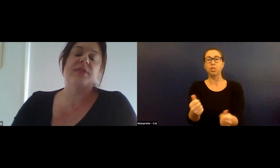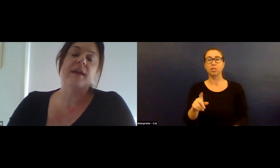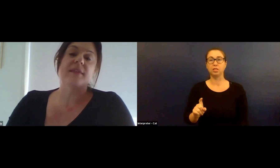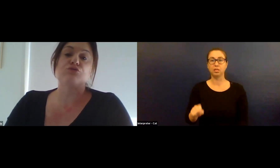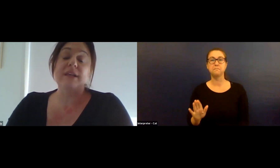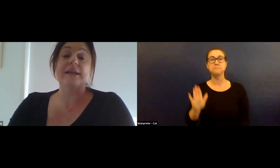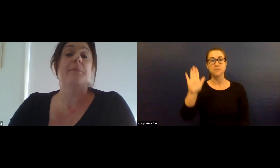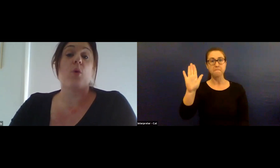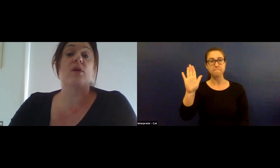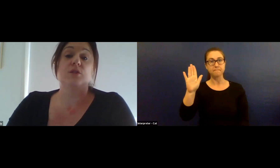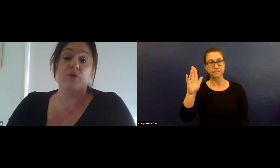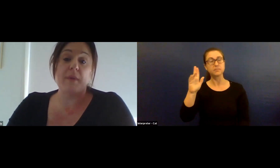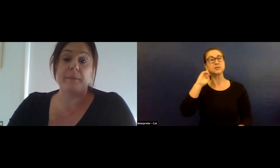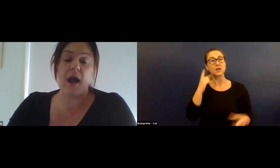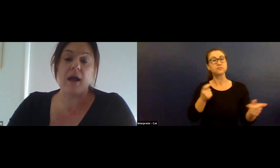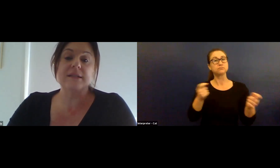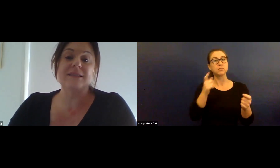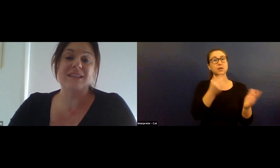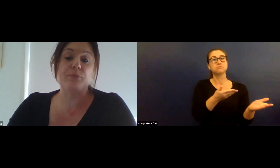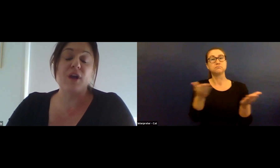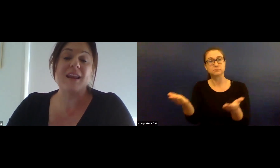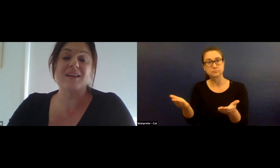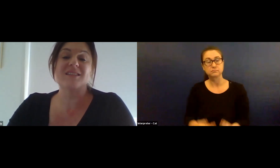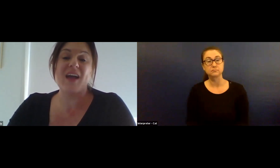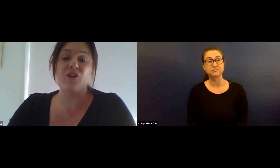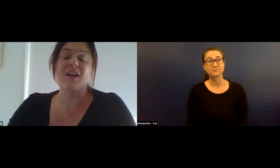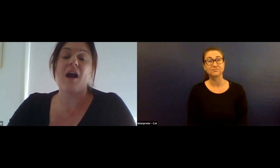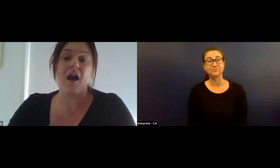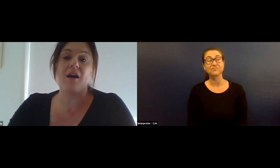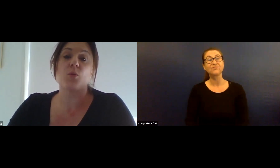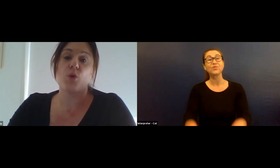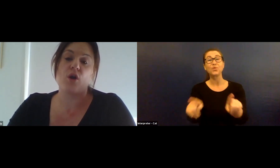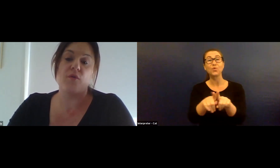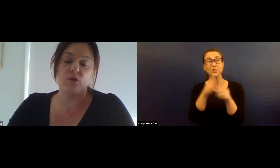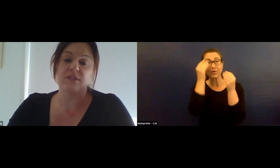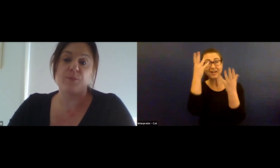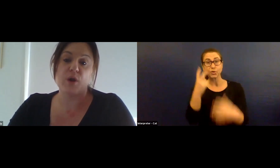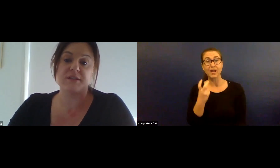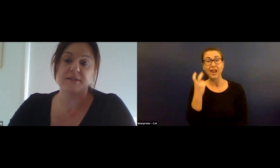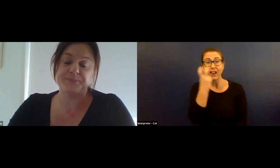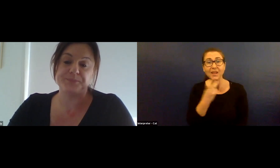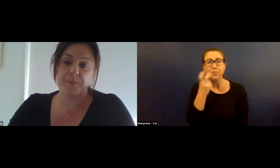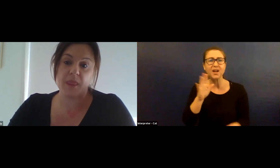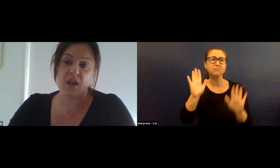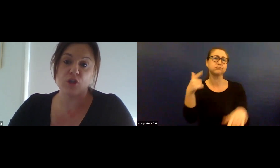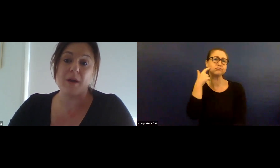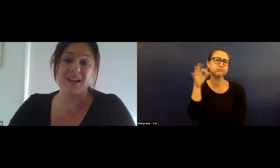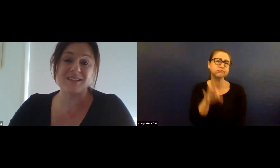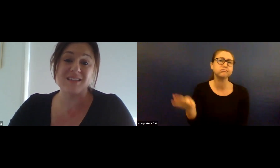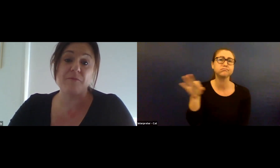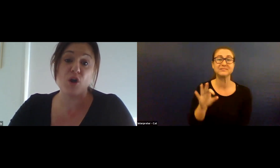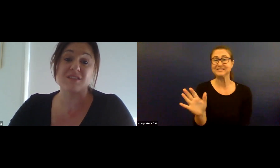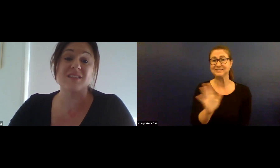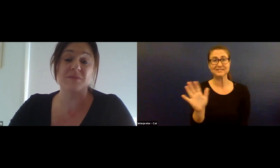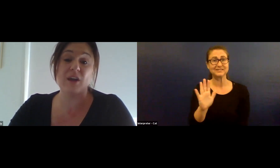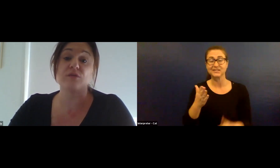Another thing that's really important to remember is lip reading is very hard work for a deaf person. So unless a